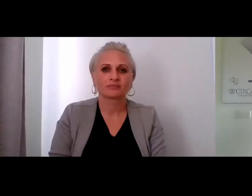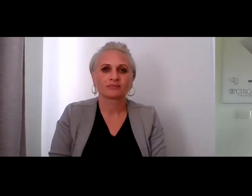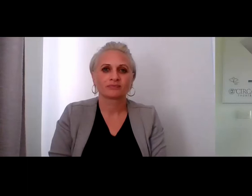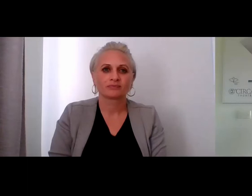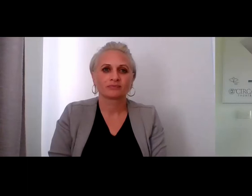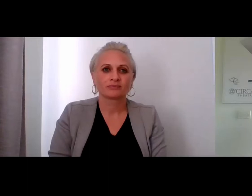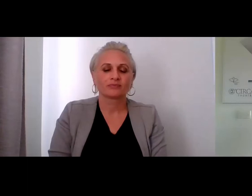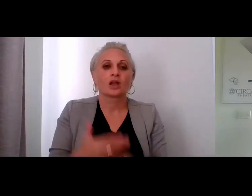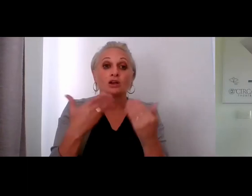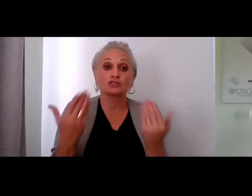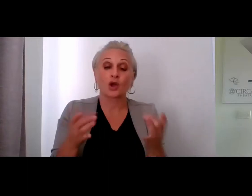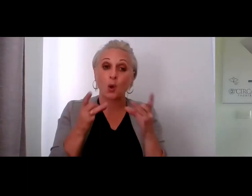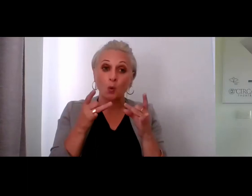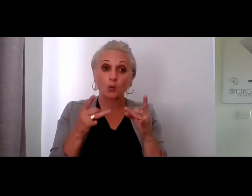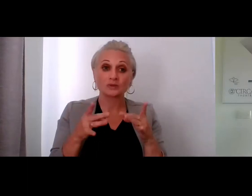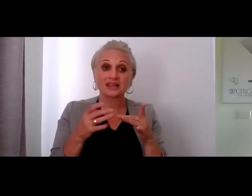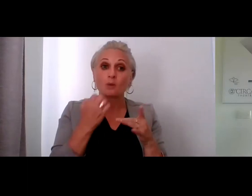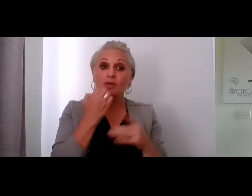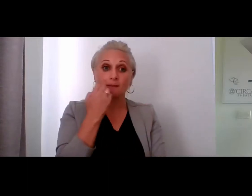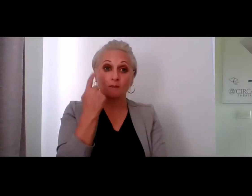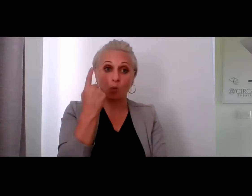So let's start with stage 1.